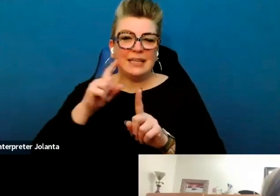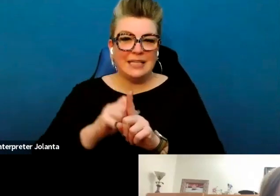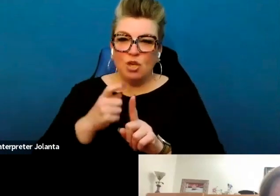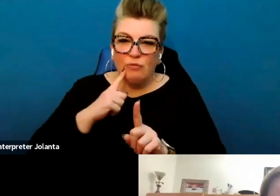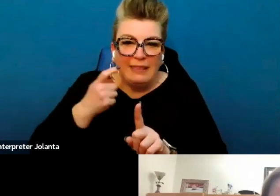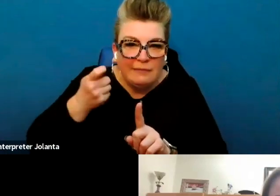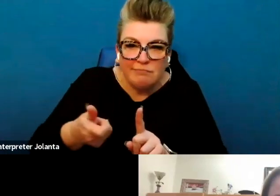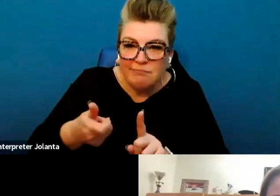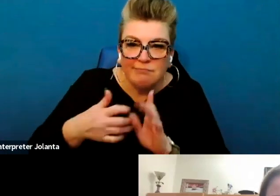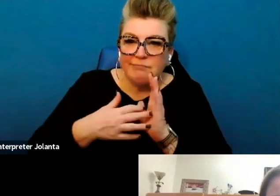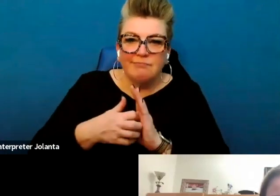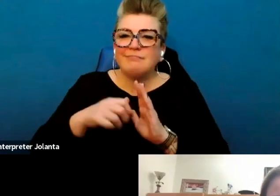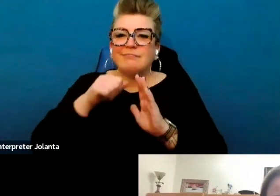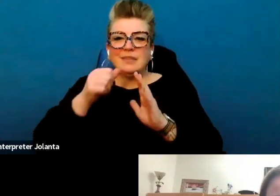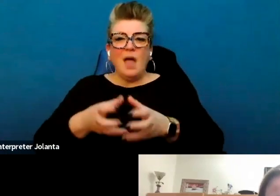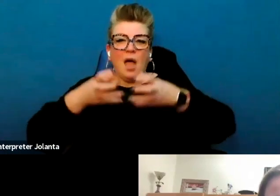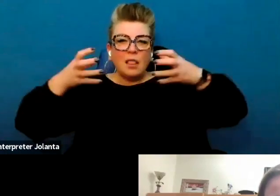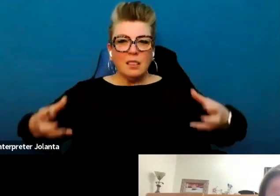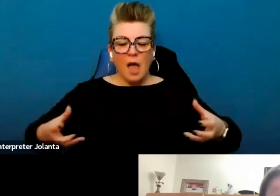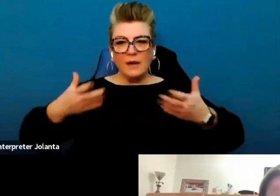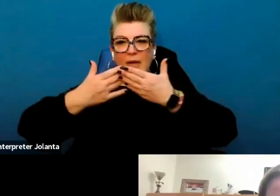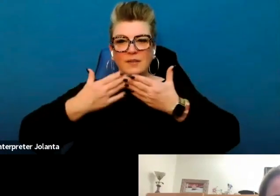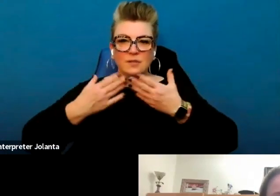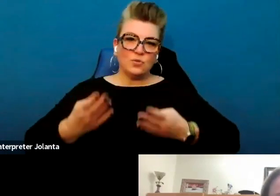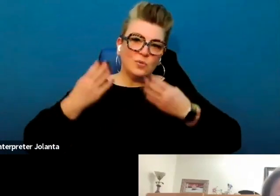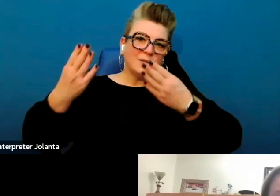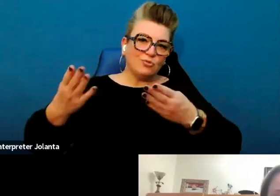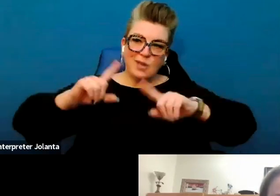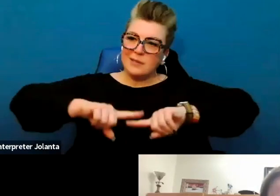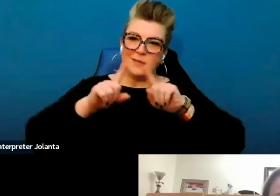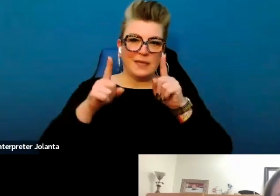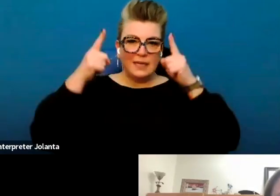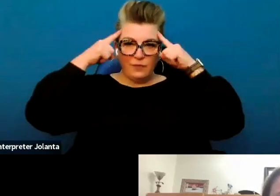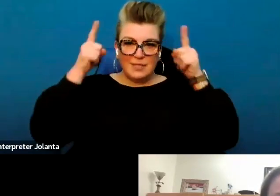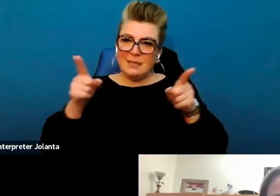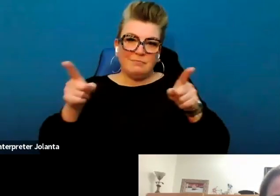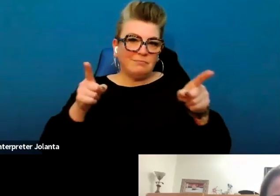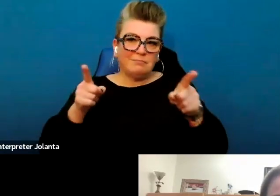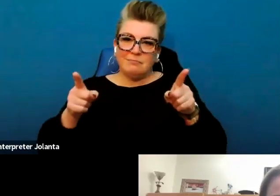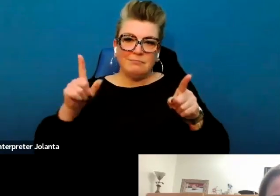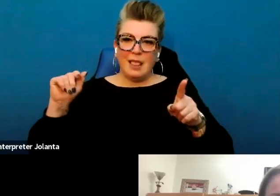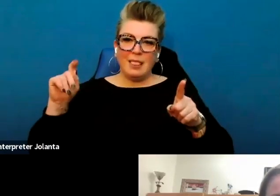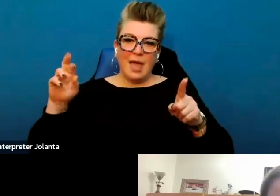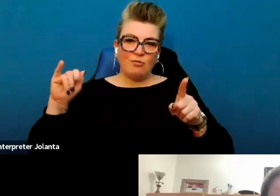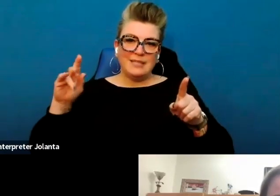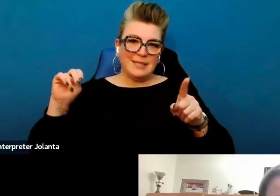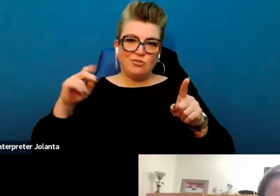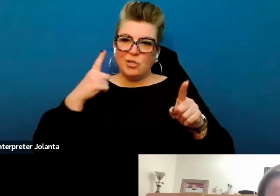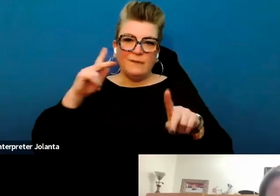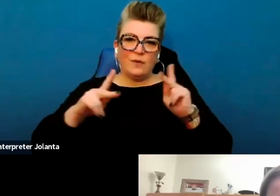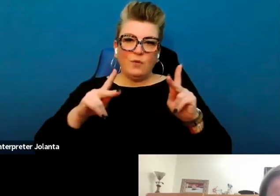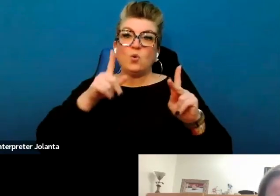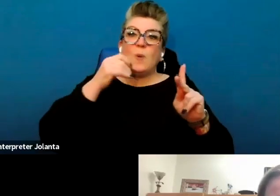seem to be robust evidence to suggest a difference in hemispheric lateralization between those with and